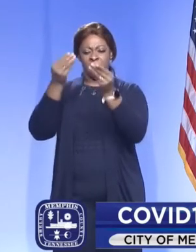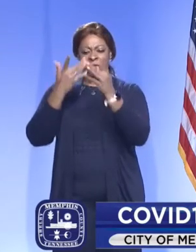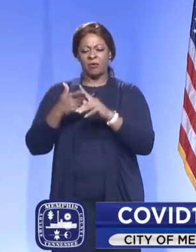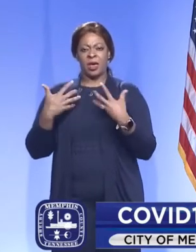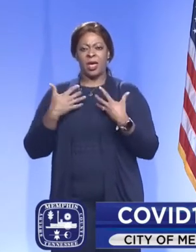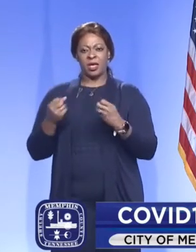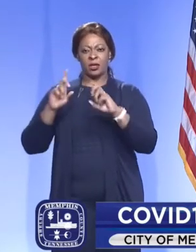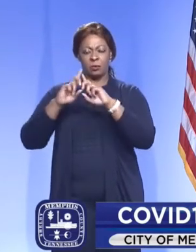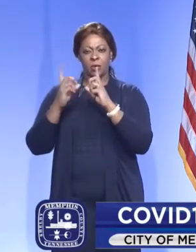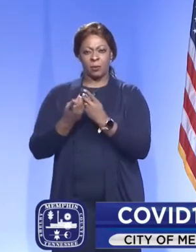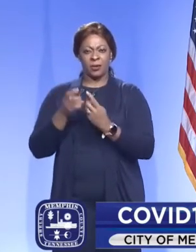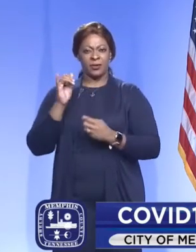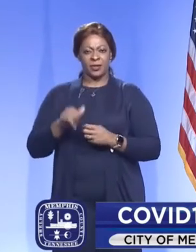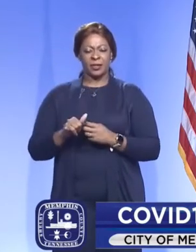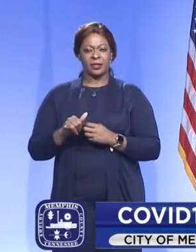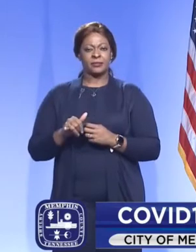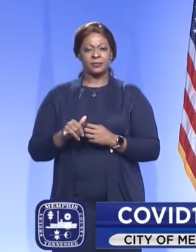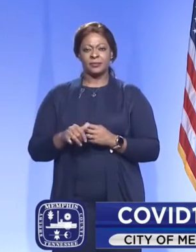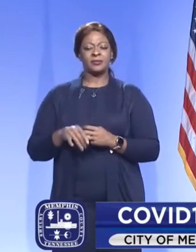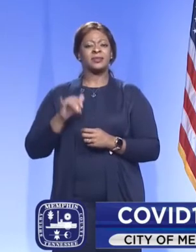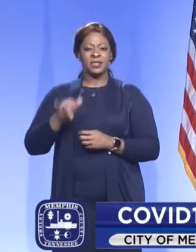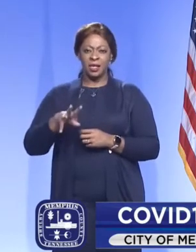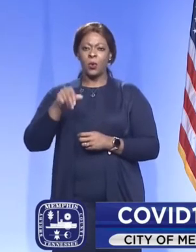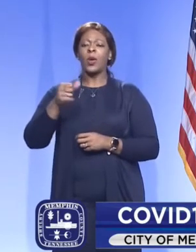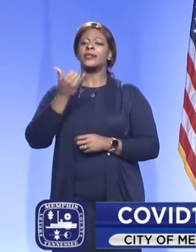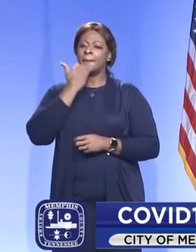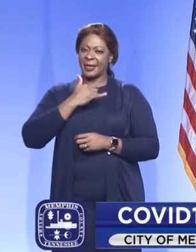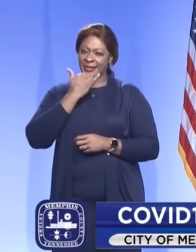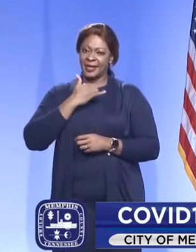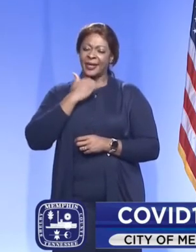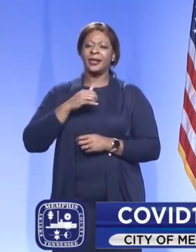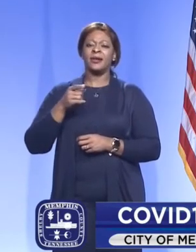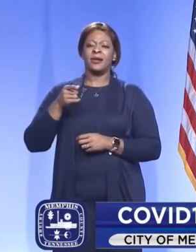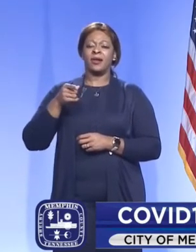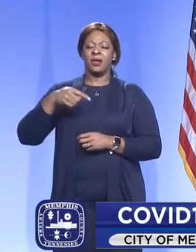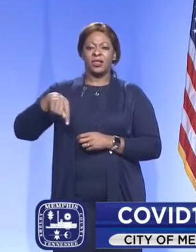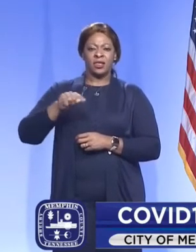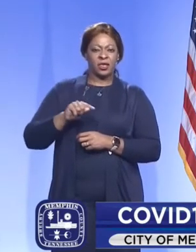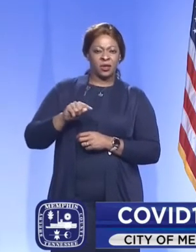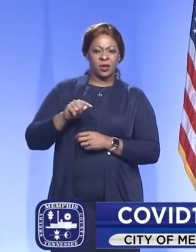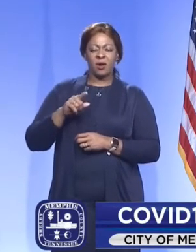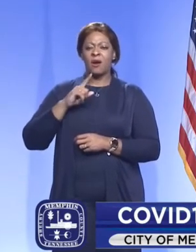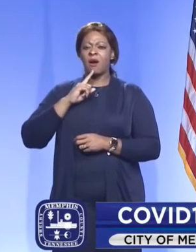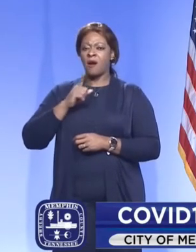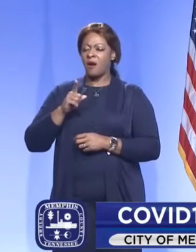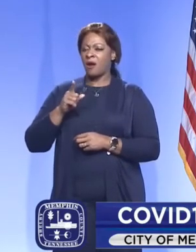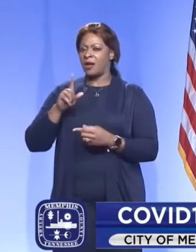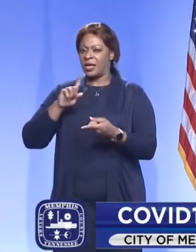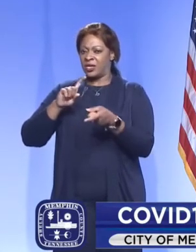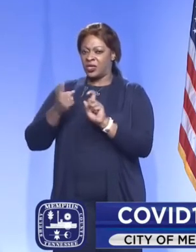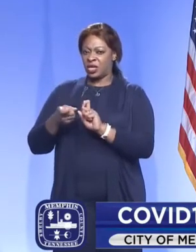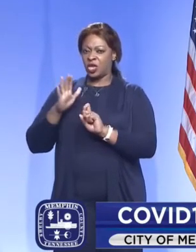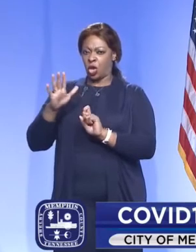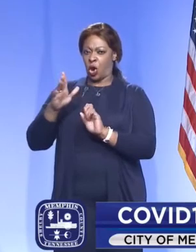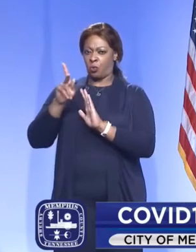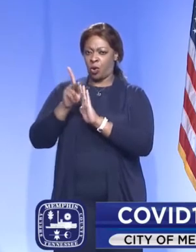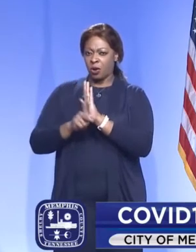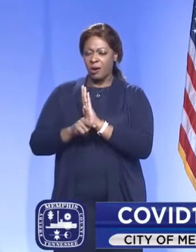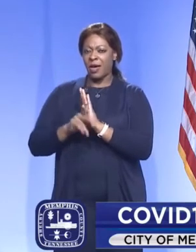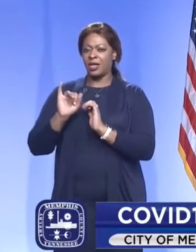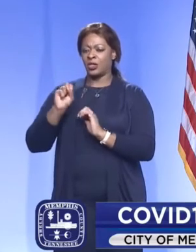February, and she got a test result, her family did, in last week, saying that she was COVID